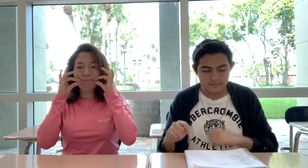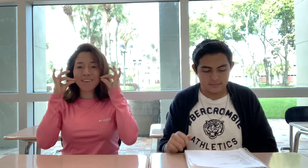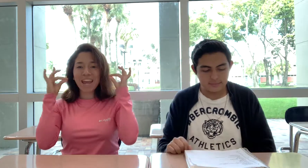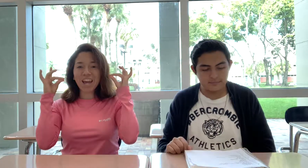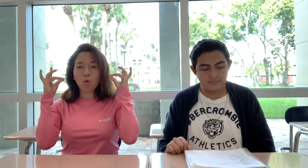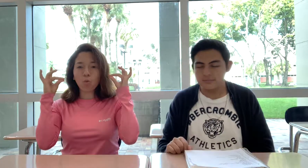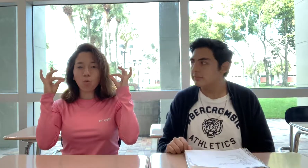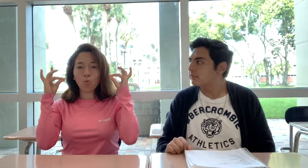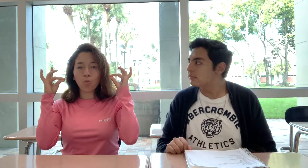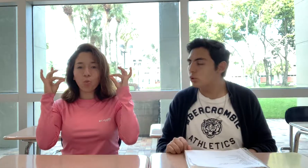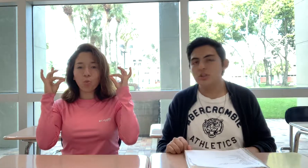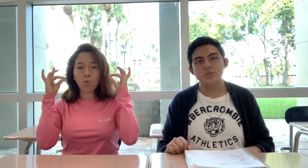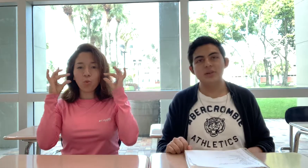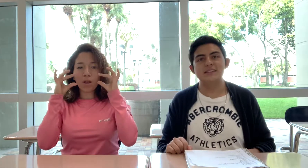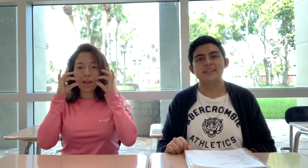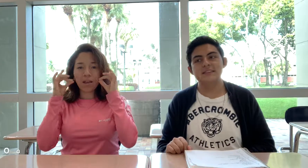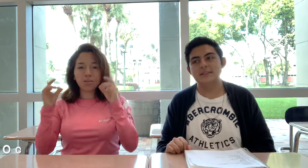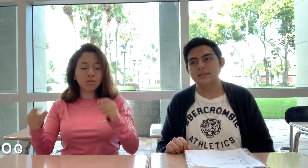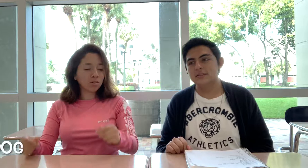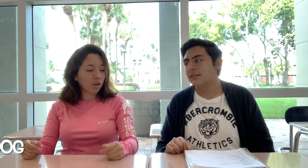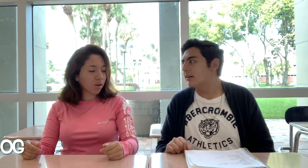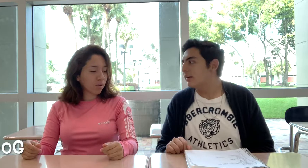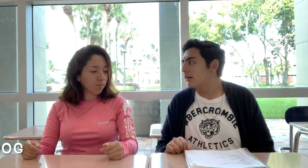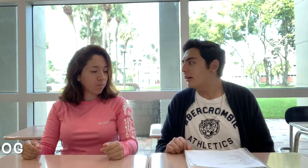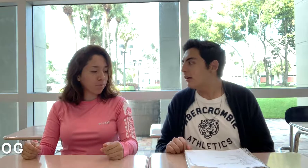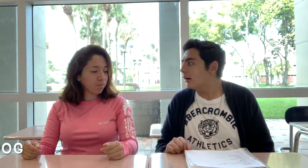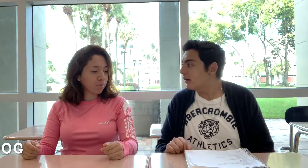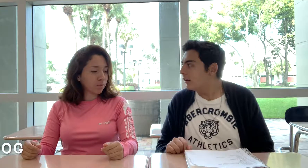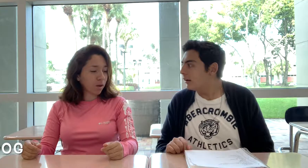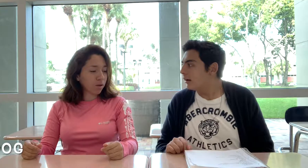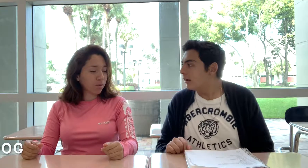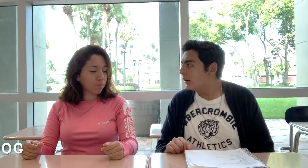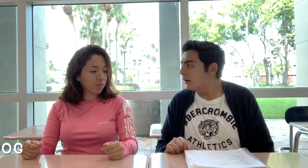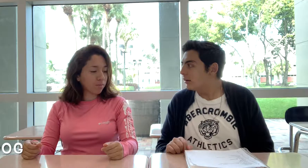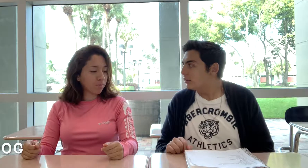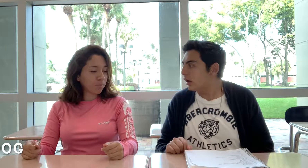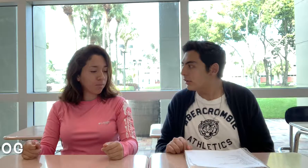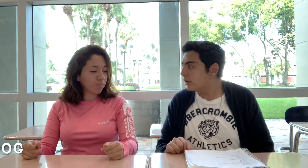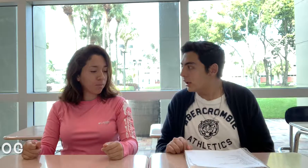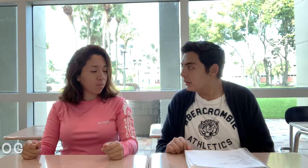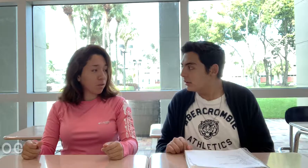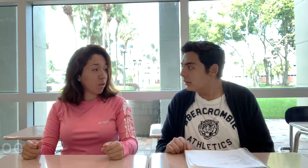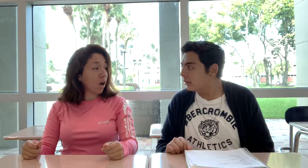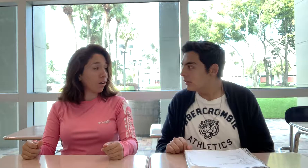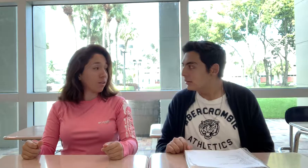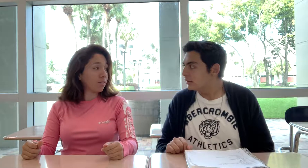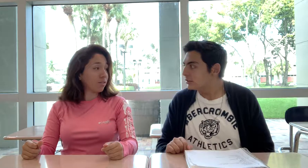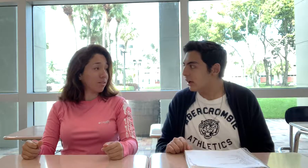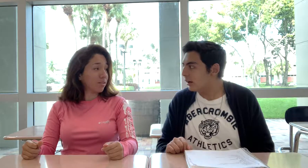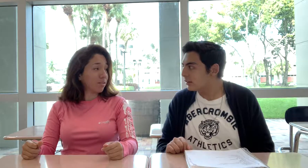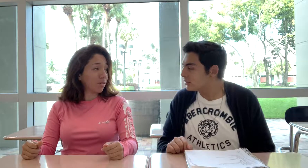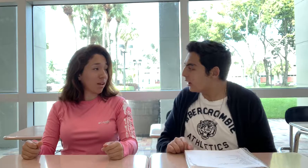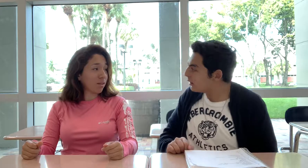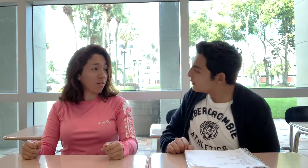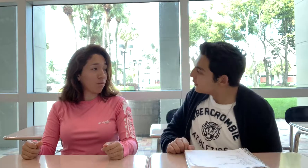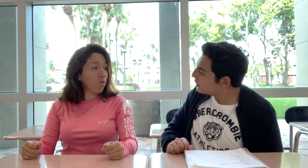Cat. Cat. Do they do president? Do you know dog? Huh? Dog? No. Dog. Dog. Dog.